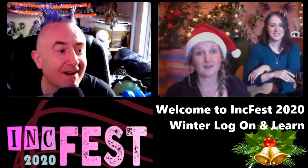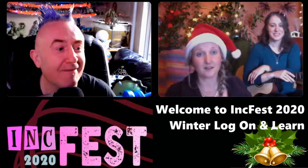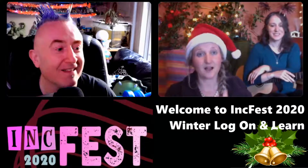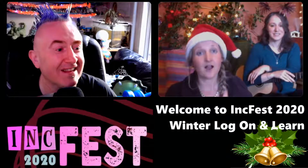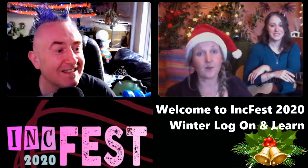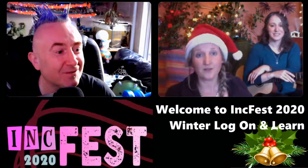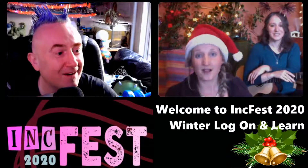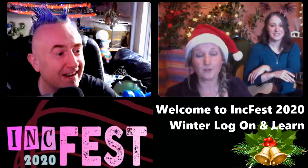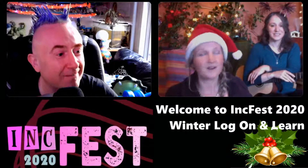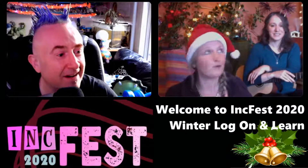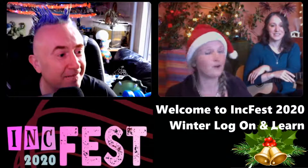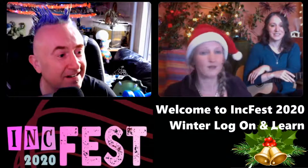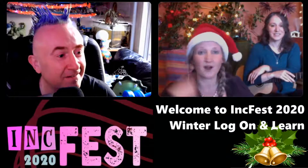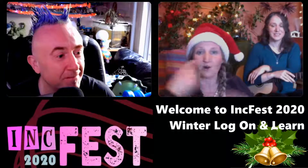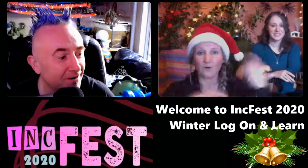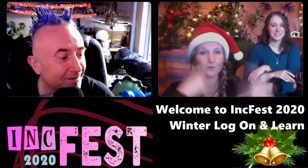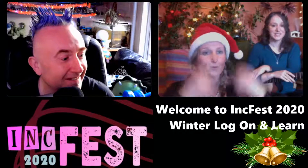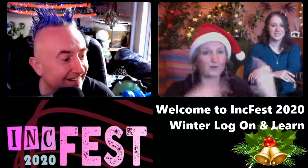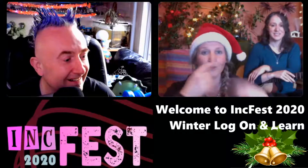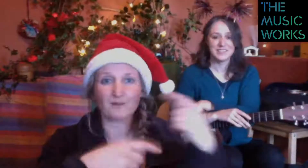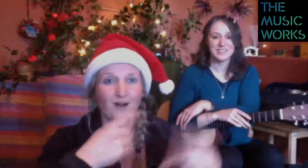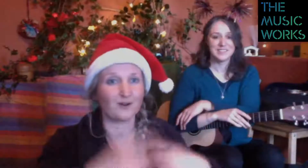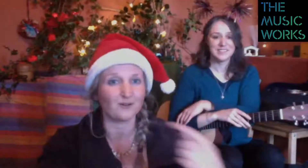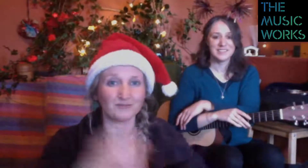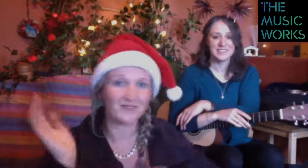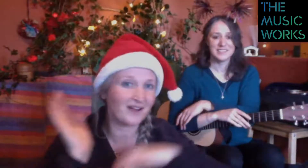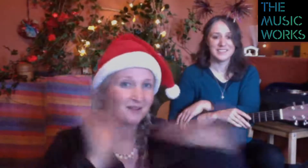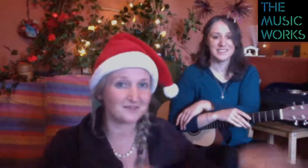loving this. This is really getting me in a festive mood. We're on a roll. There is more.